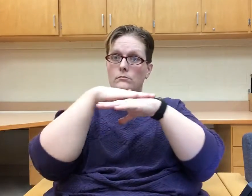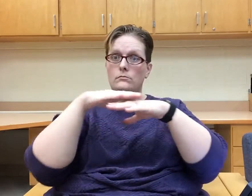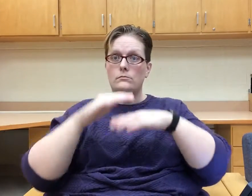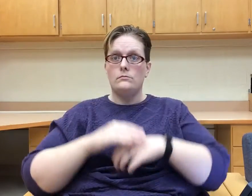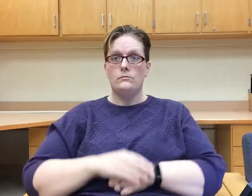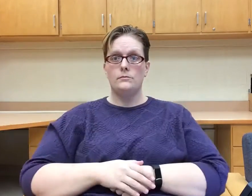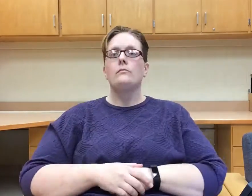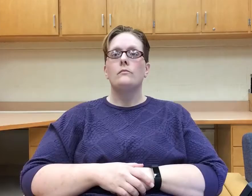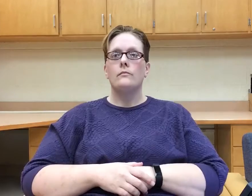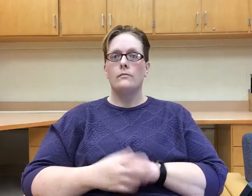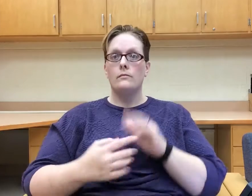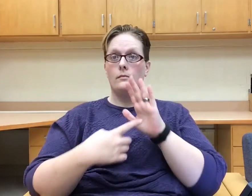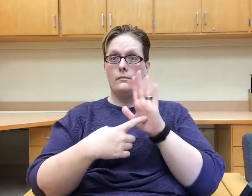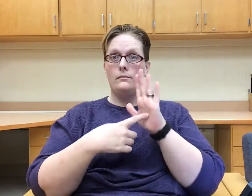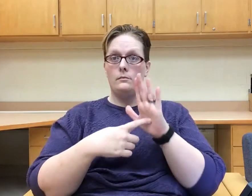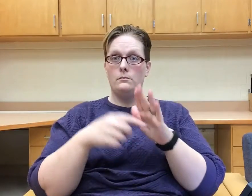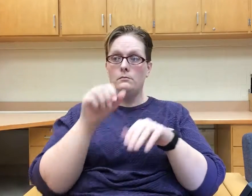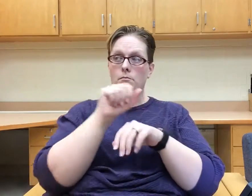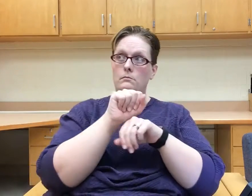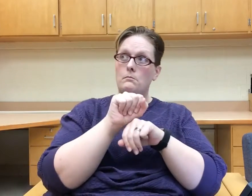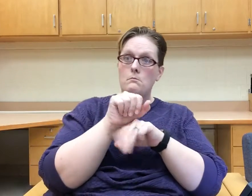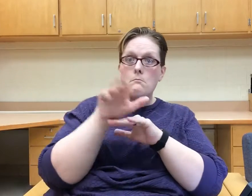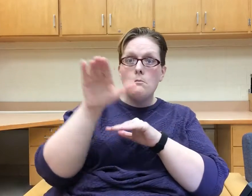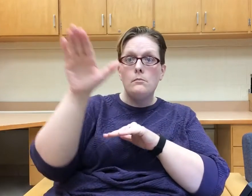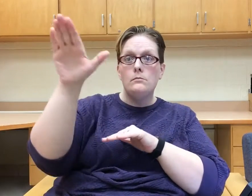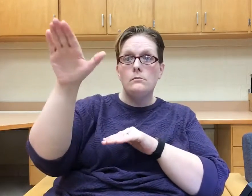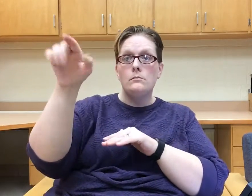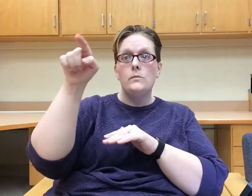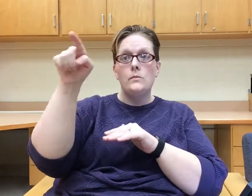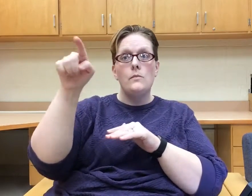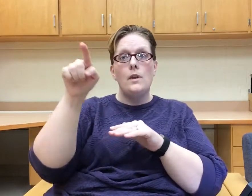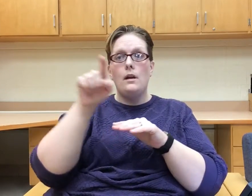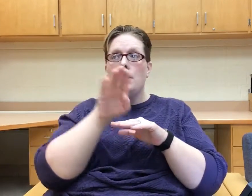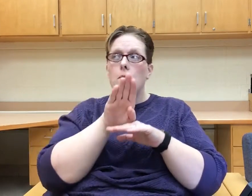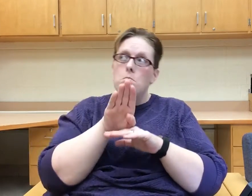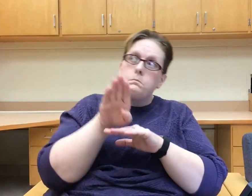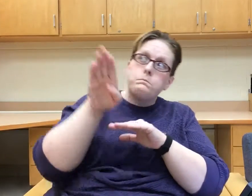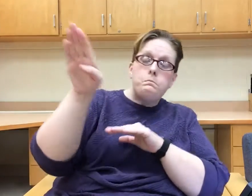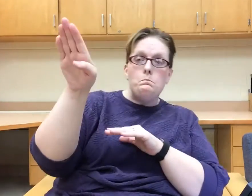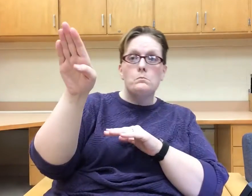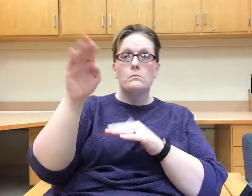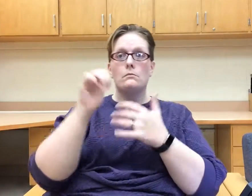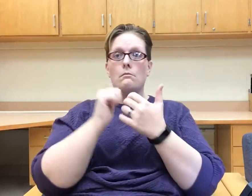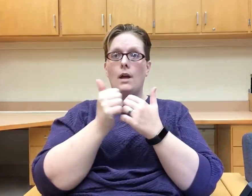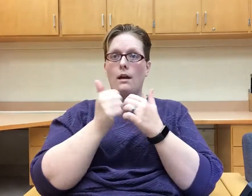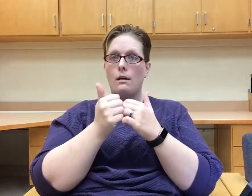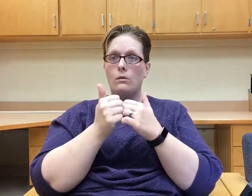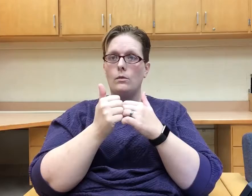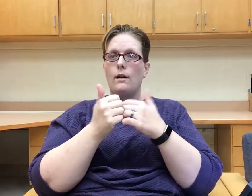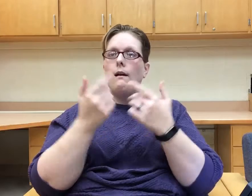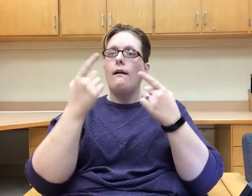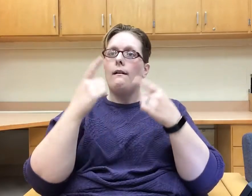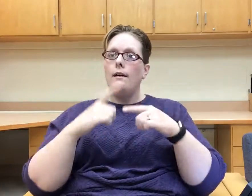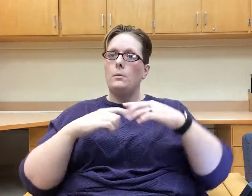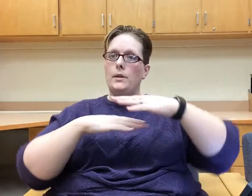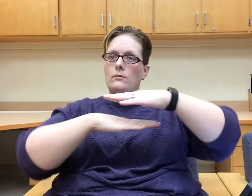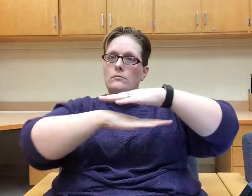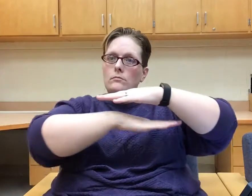what happens above ground. For example, mountains. They are tall and high.